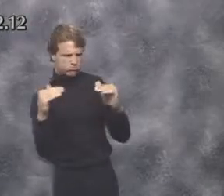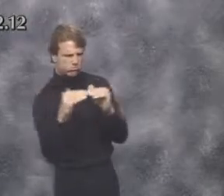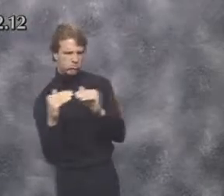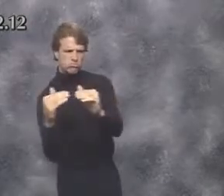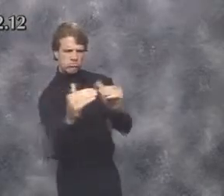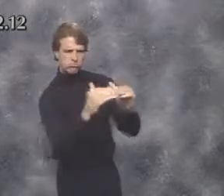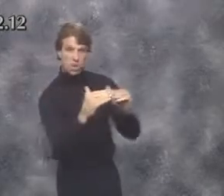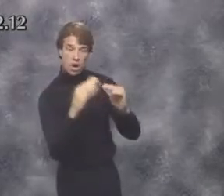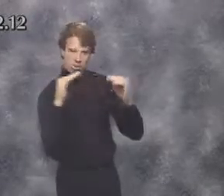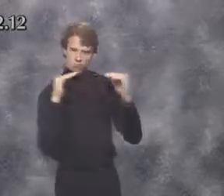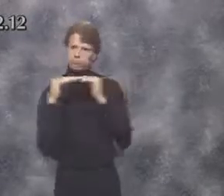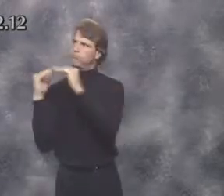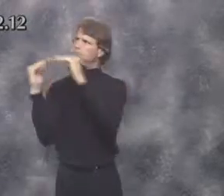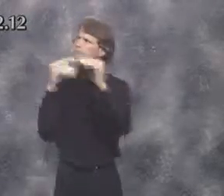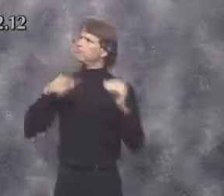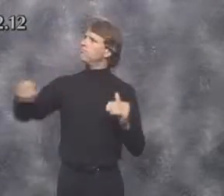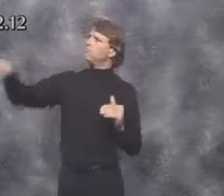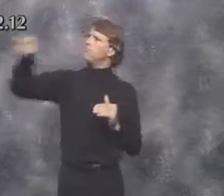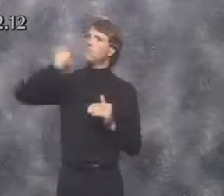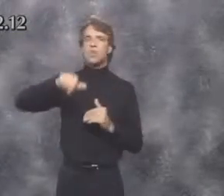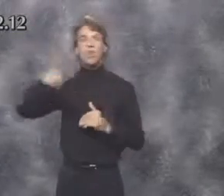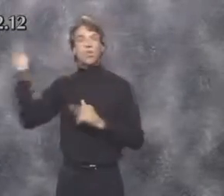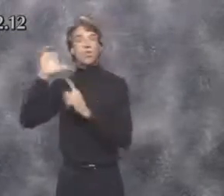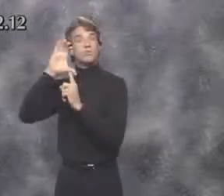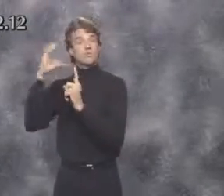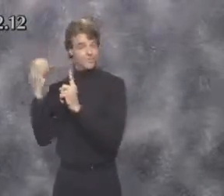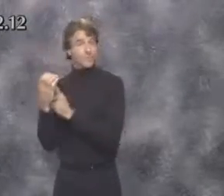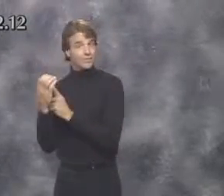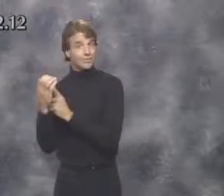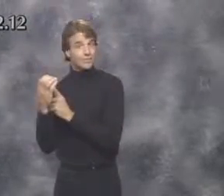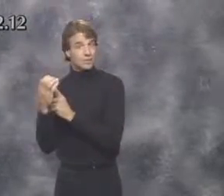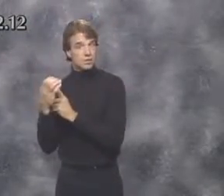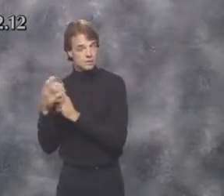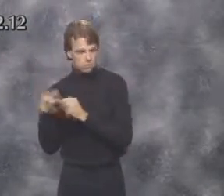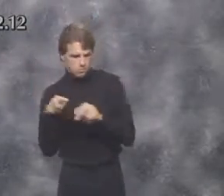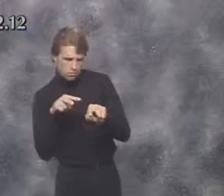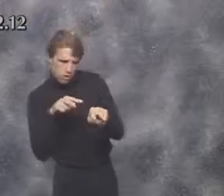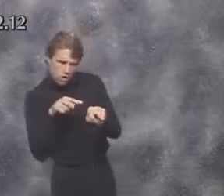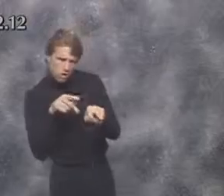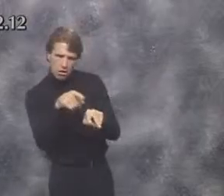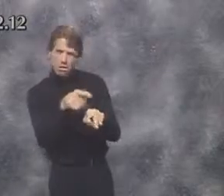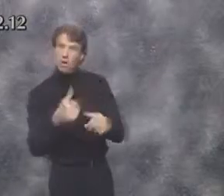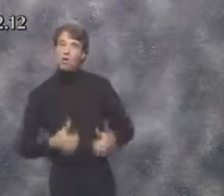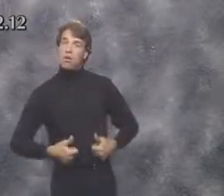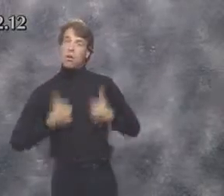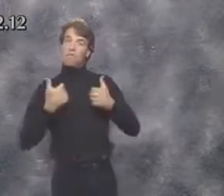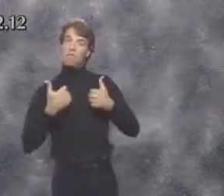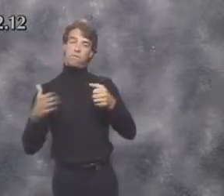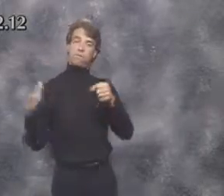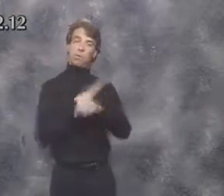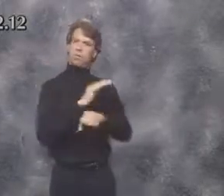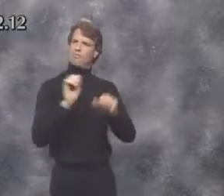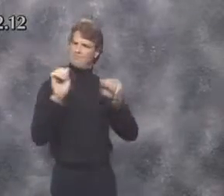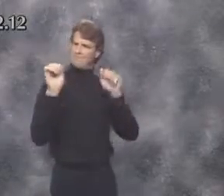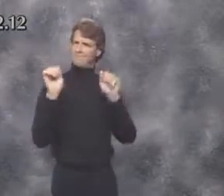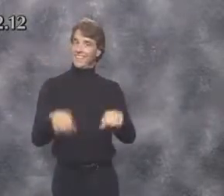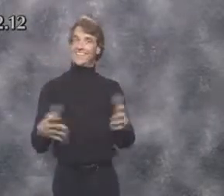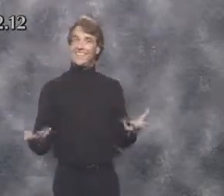as people, a set of people that are equal and on par to all the cultures of the world. They have